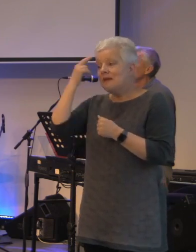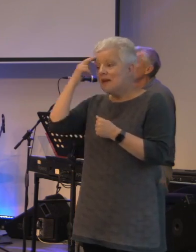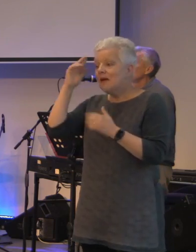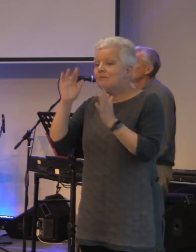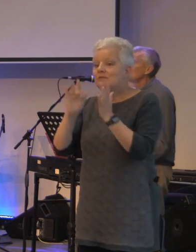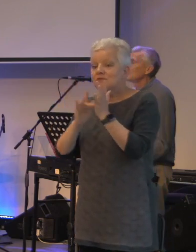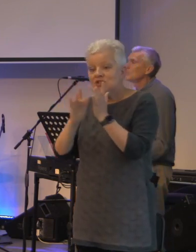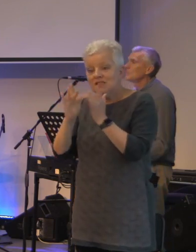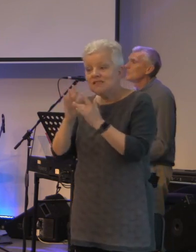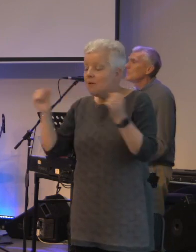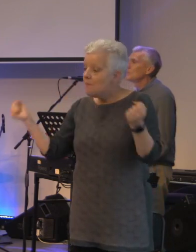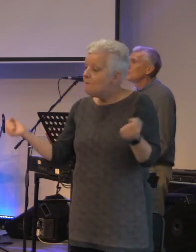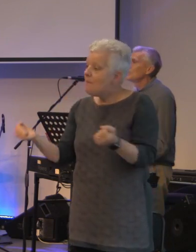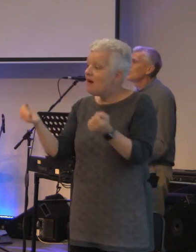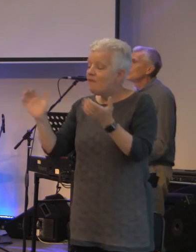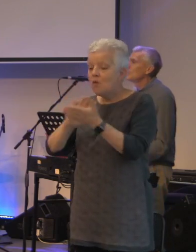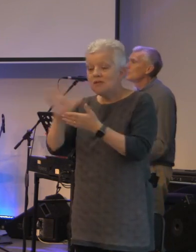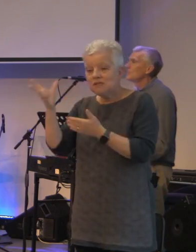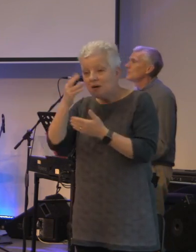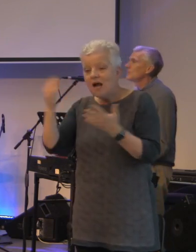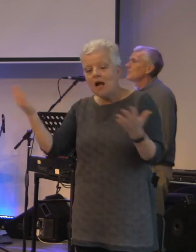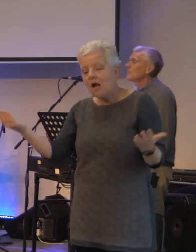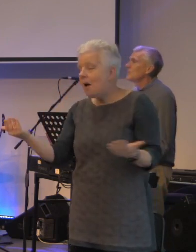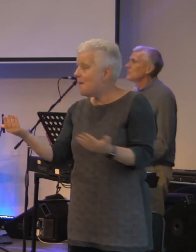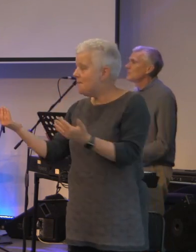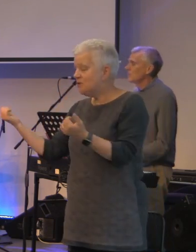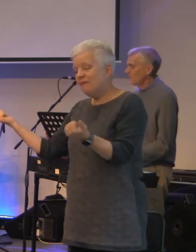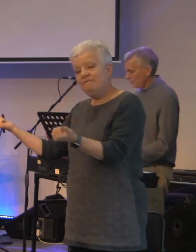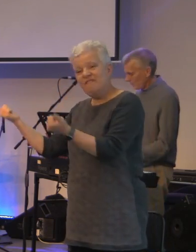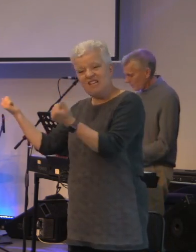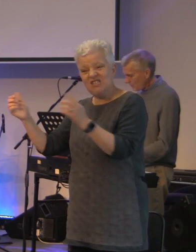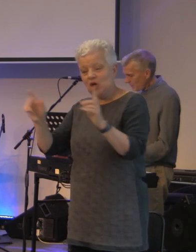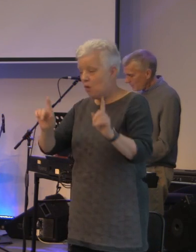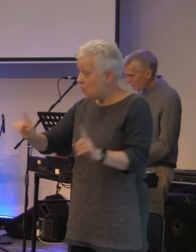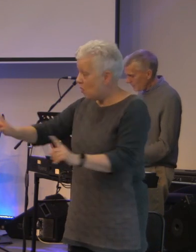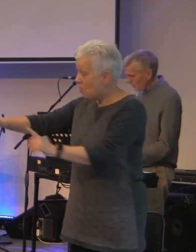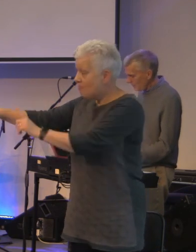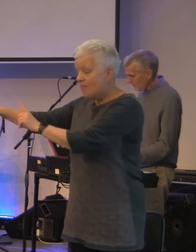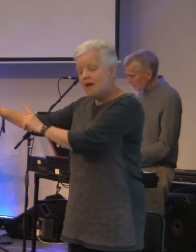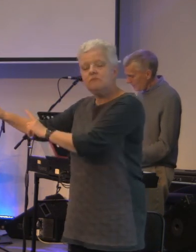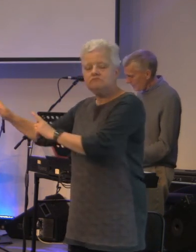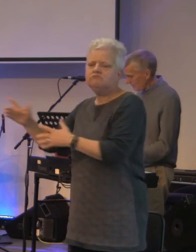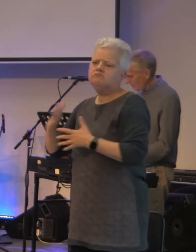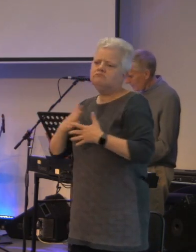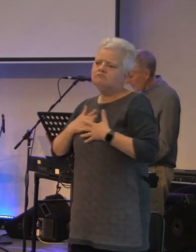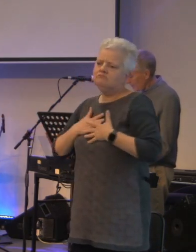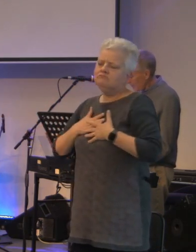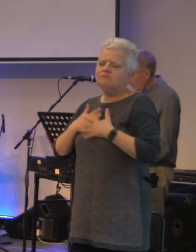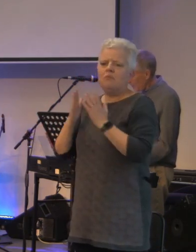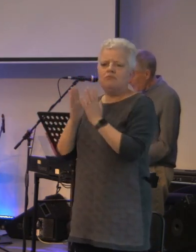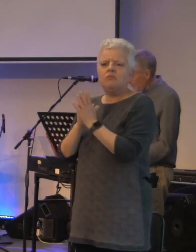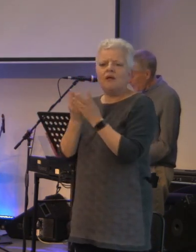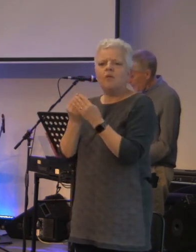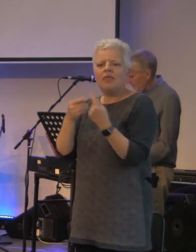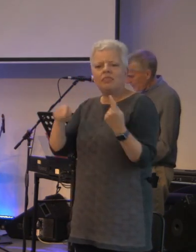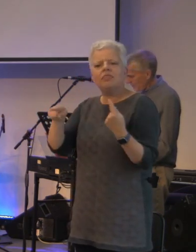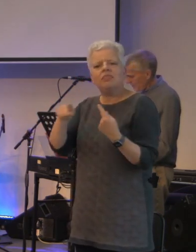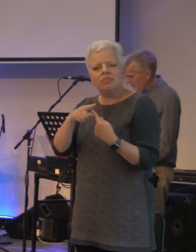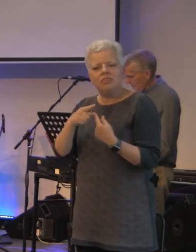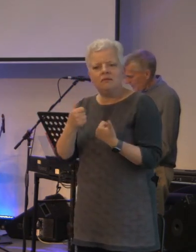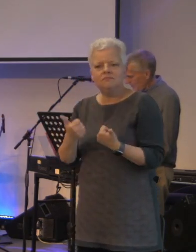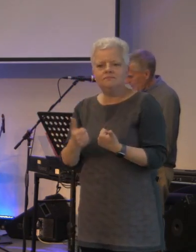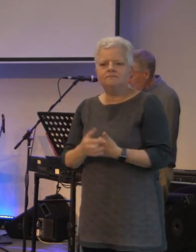and the power of the Holy Spirit, then come as we finish, just make your way to the front. They'd love to pray with you.